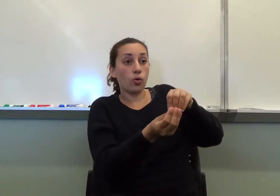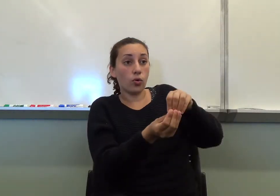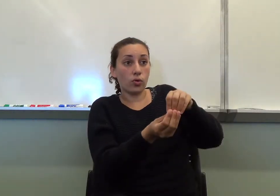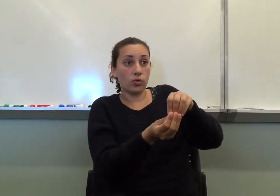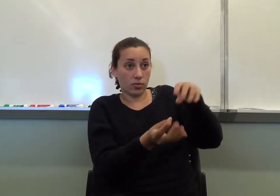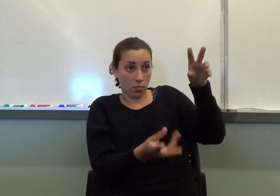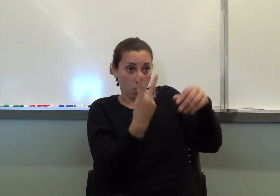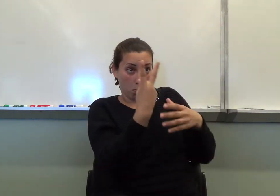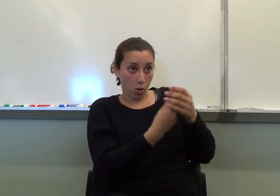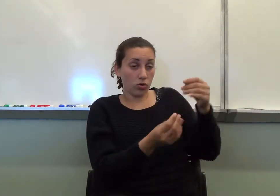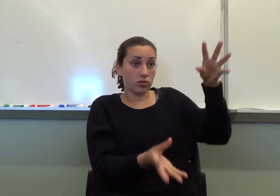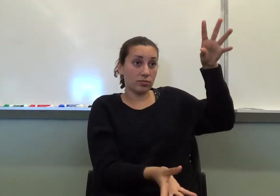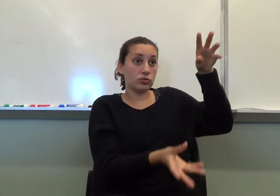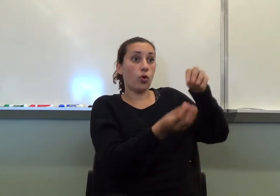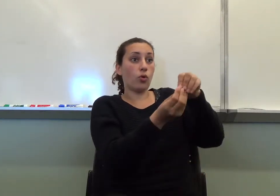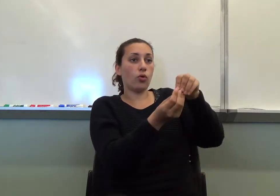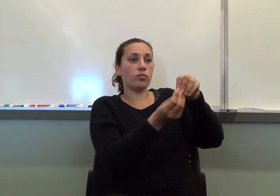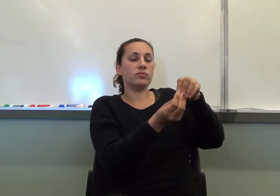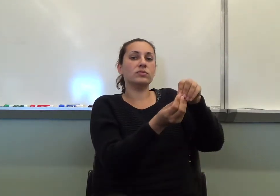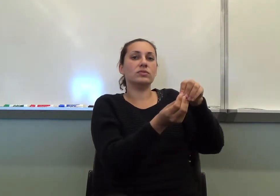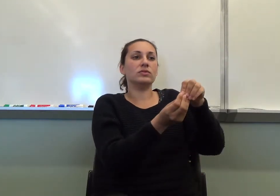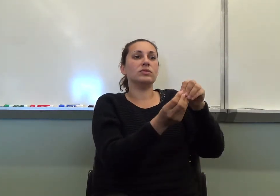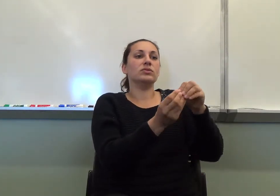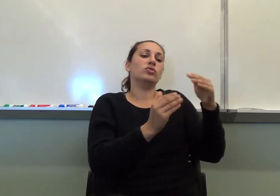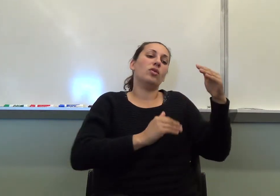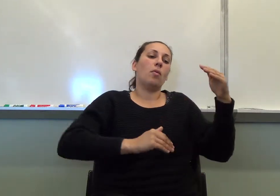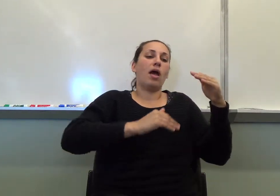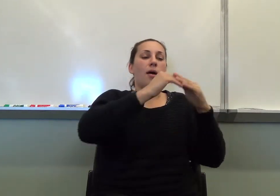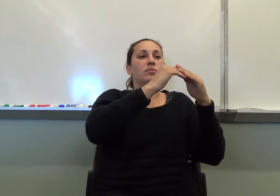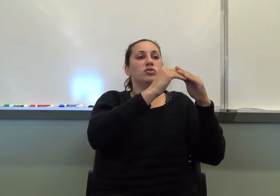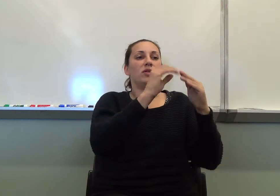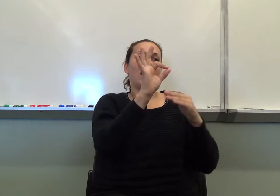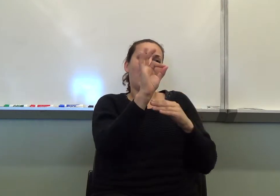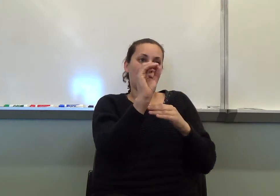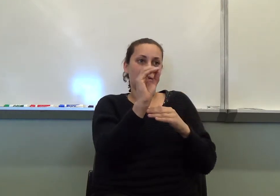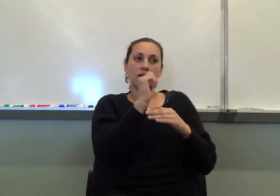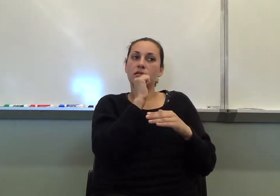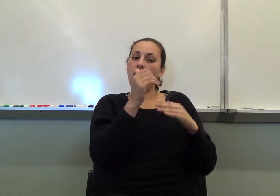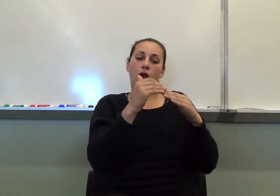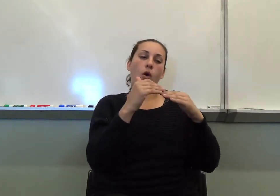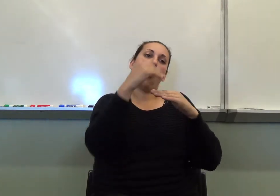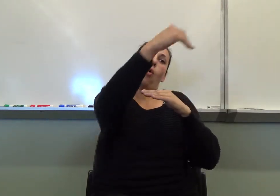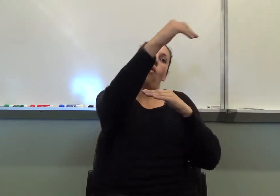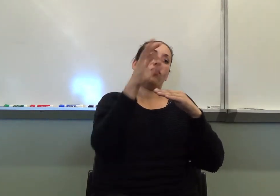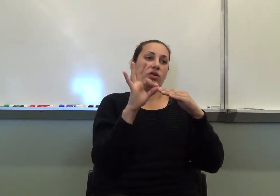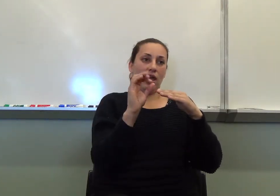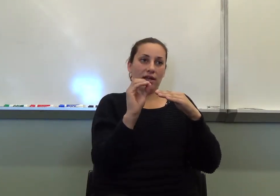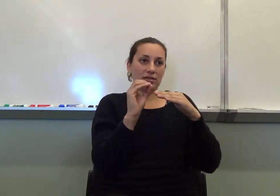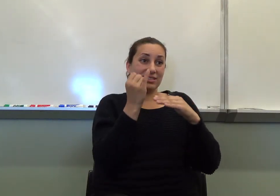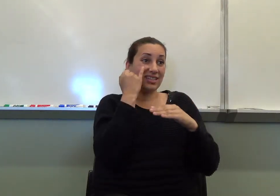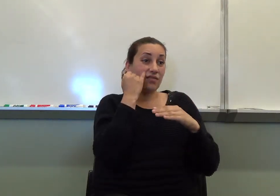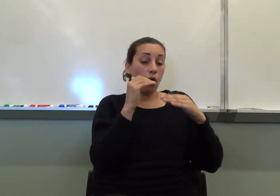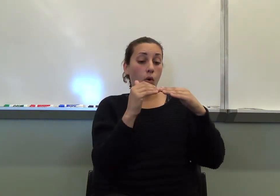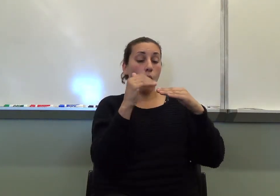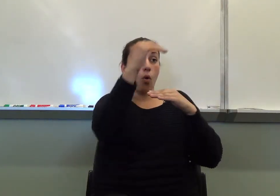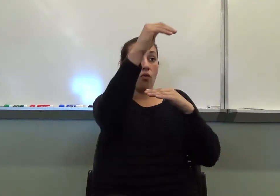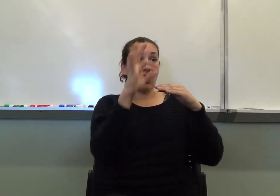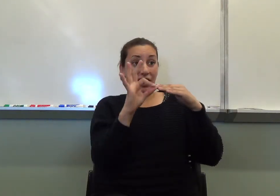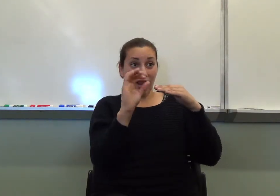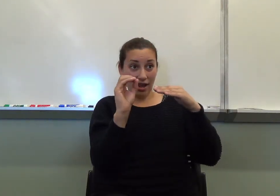Okay, I hope you have a book or you can look on. Because right here at the top of this page, introducing section 8.2, what they did